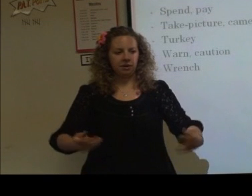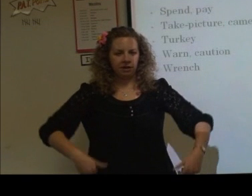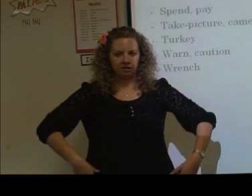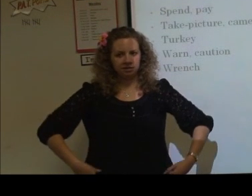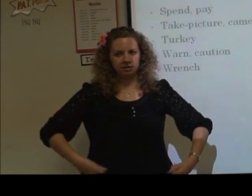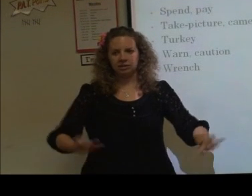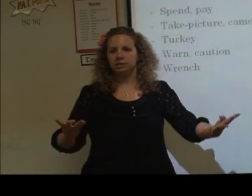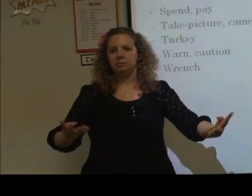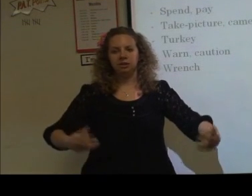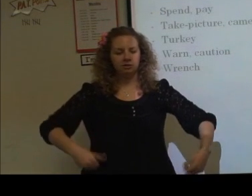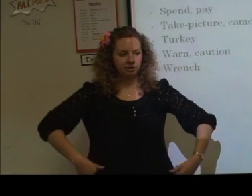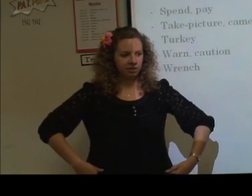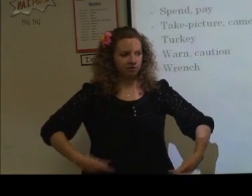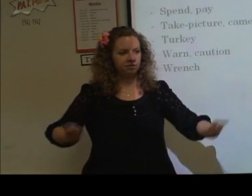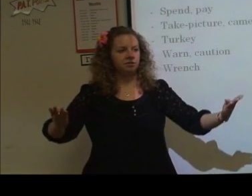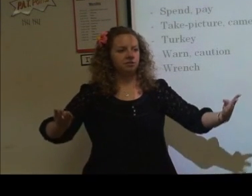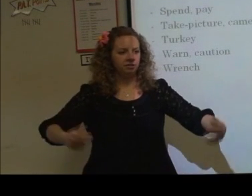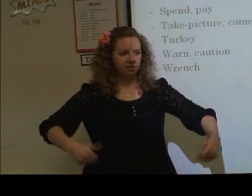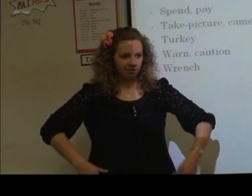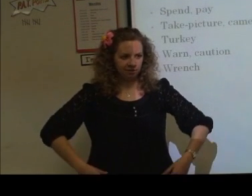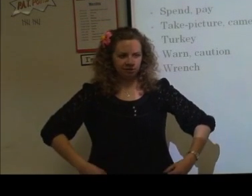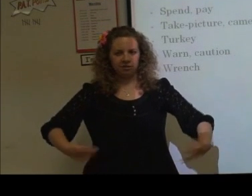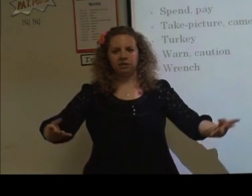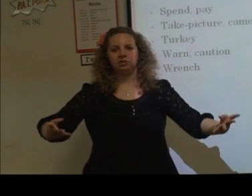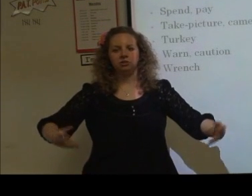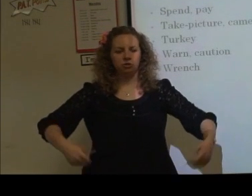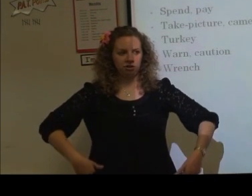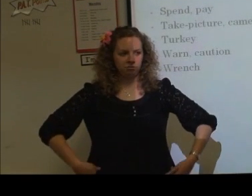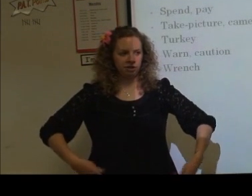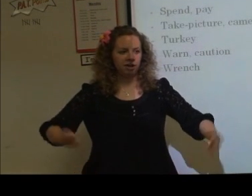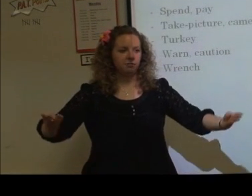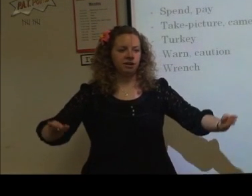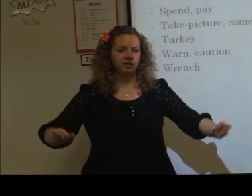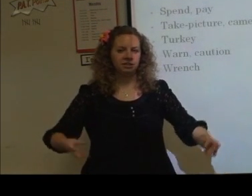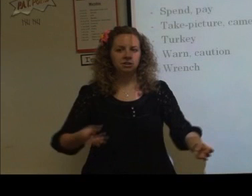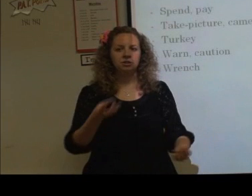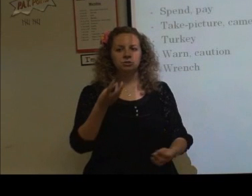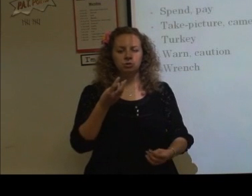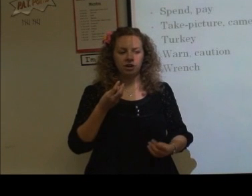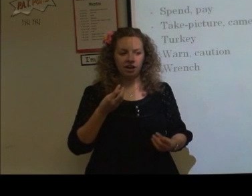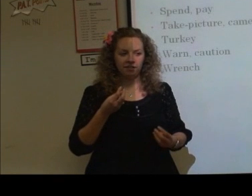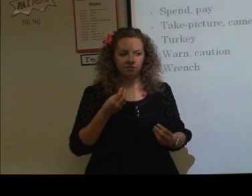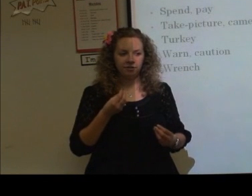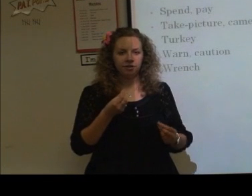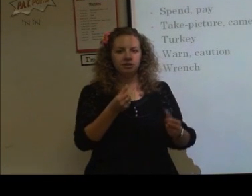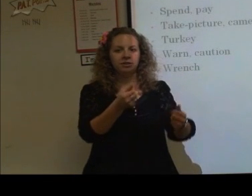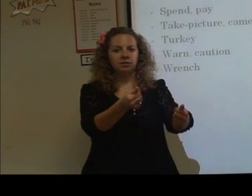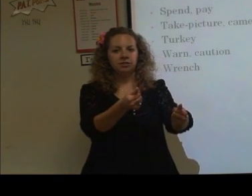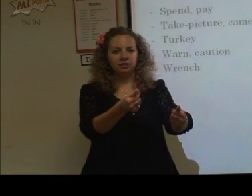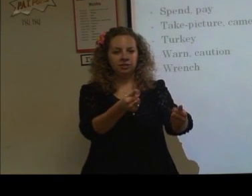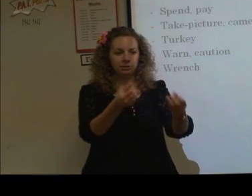that way, spending your money. Like just throwing your money out of your pockets. So you have this